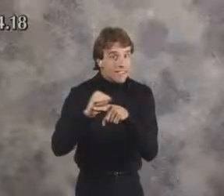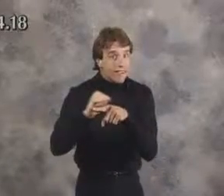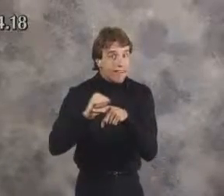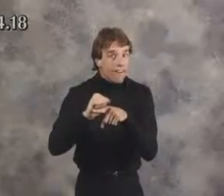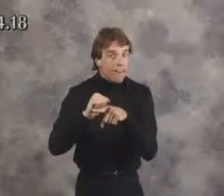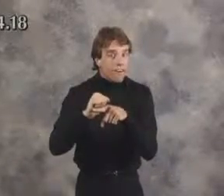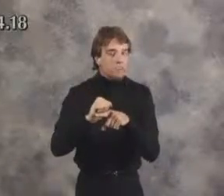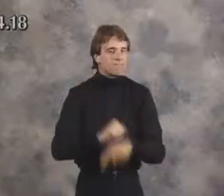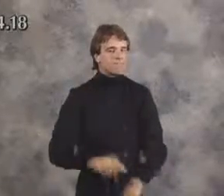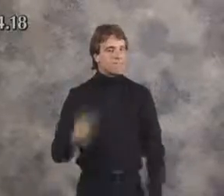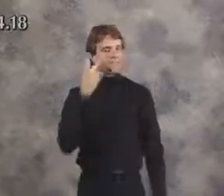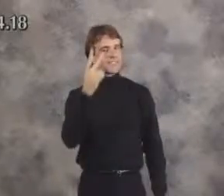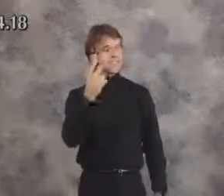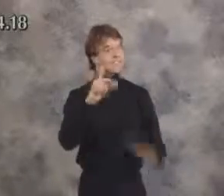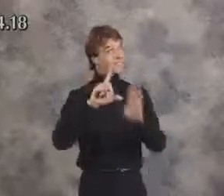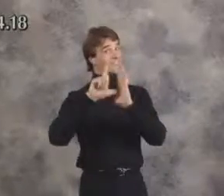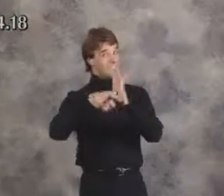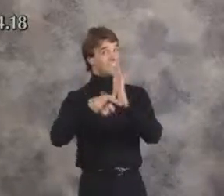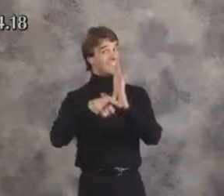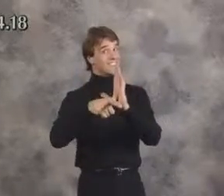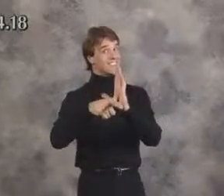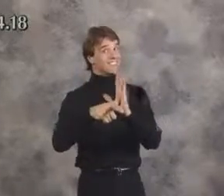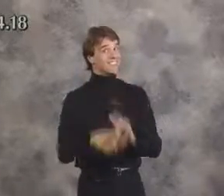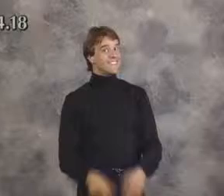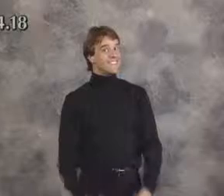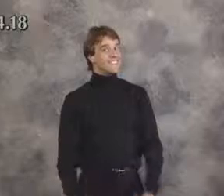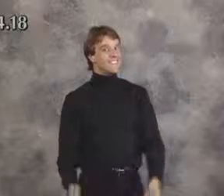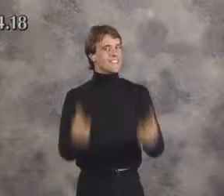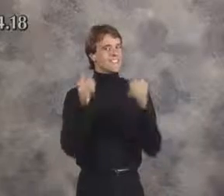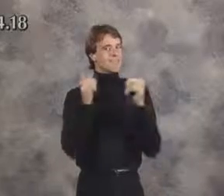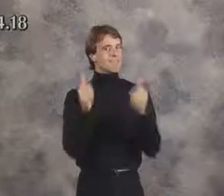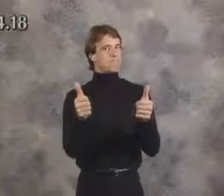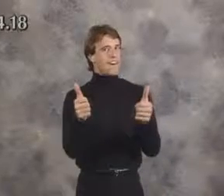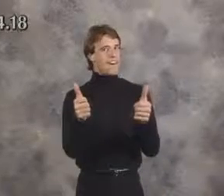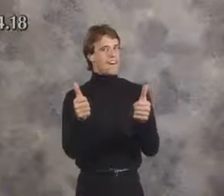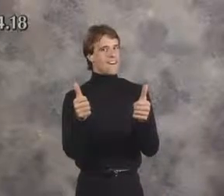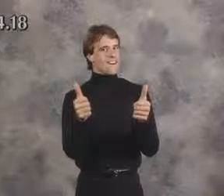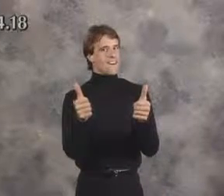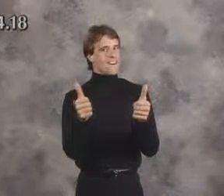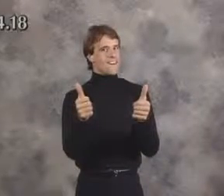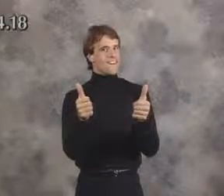practicing too. See you later. Good luck.